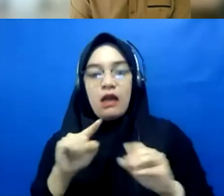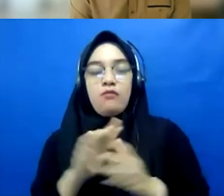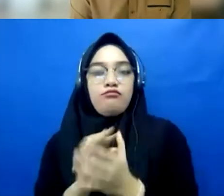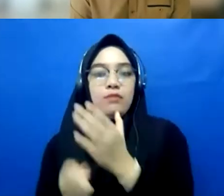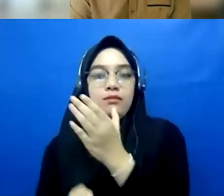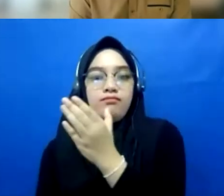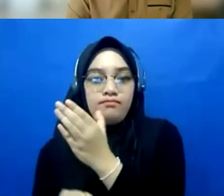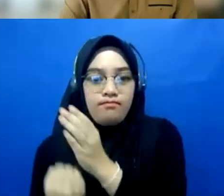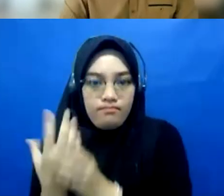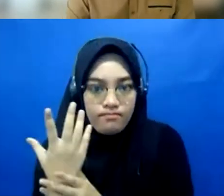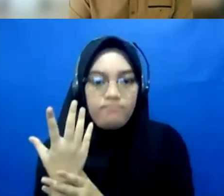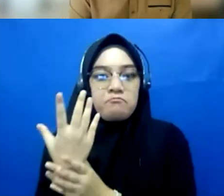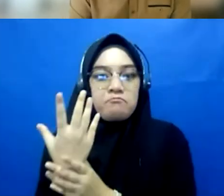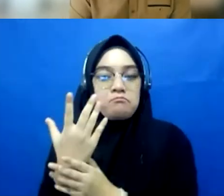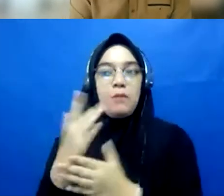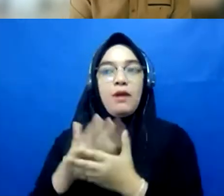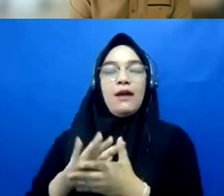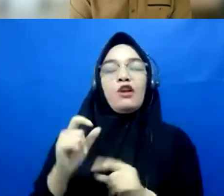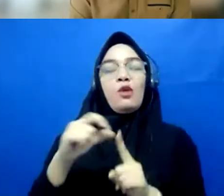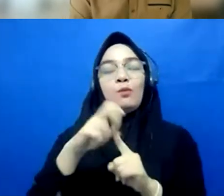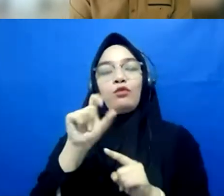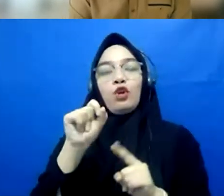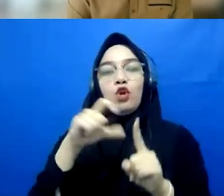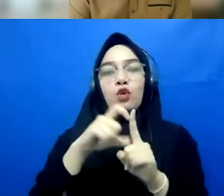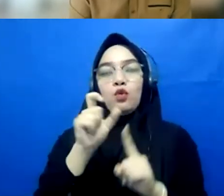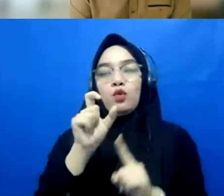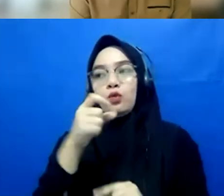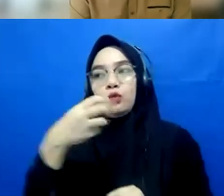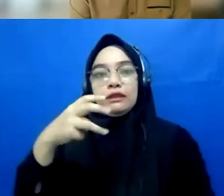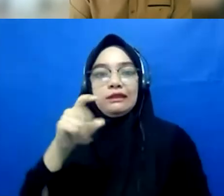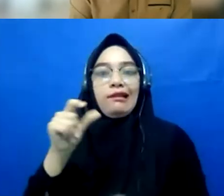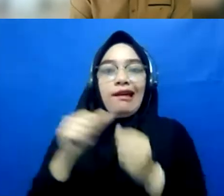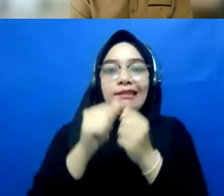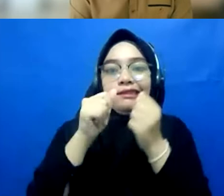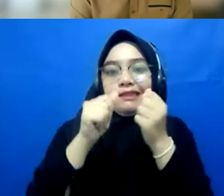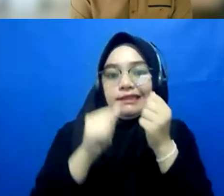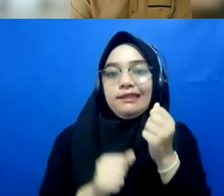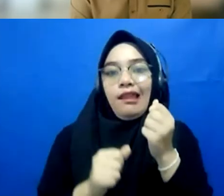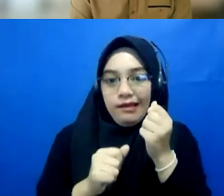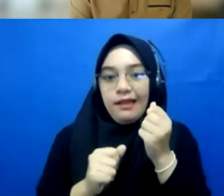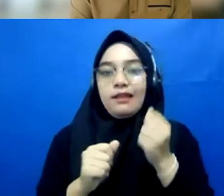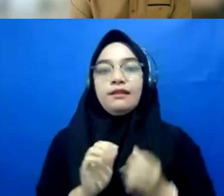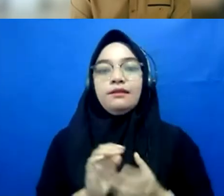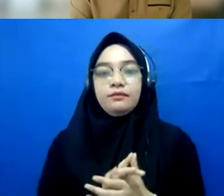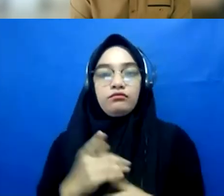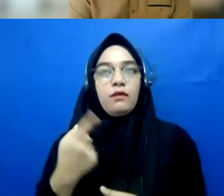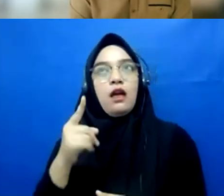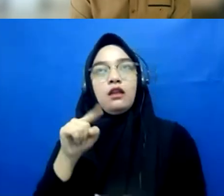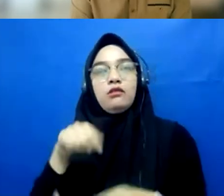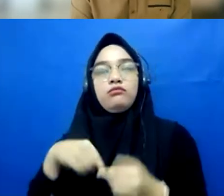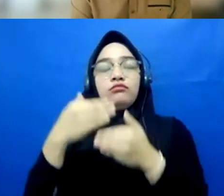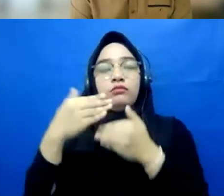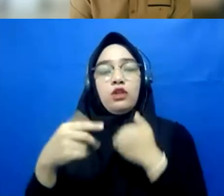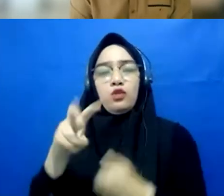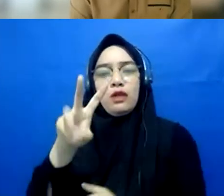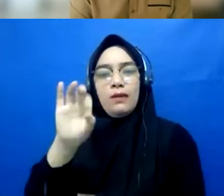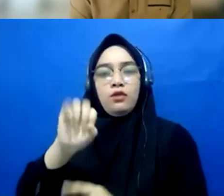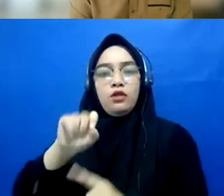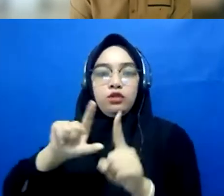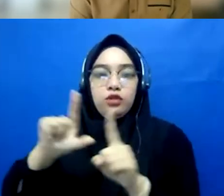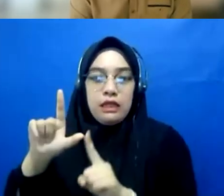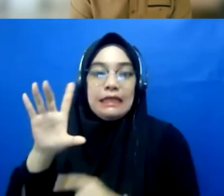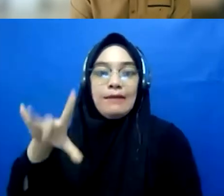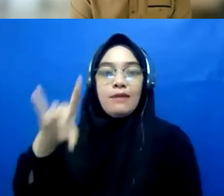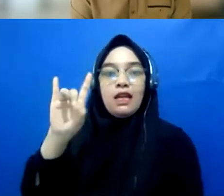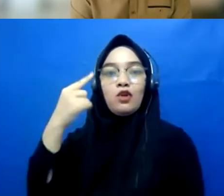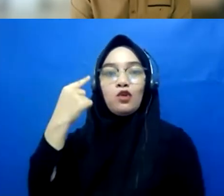into arts admin, looking into shape arts. And in 2017, she was selected to join the US Department of